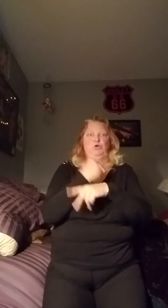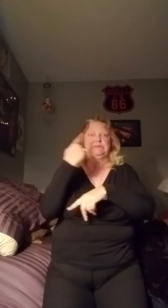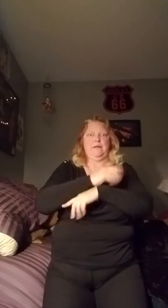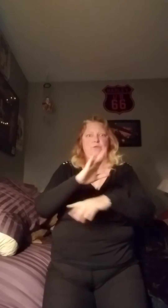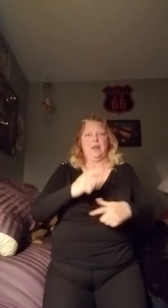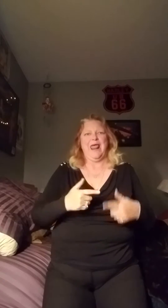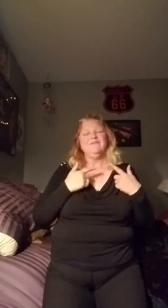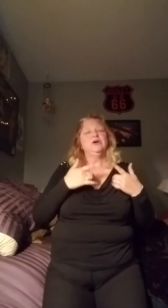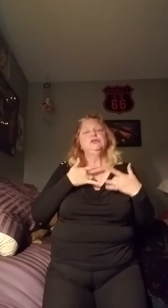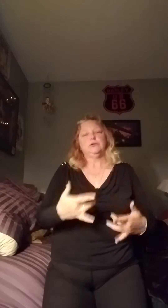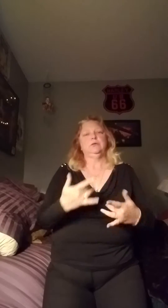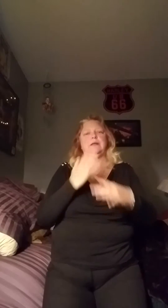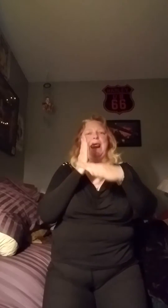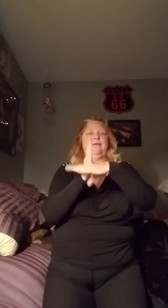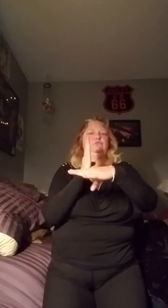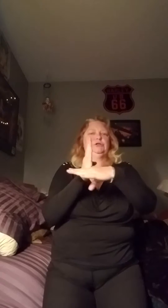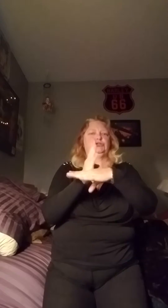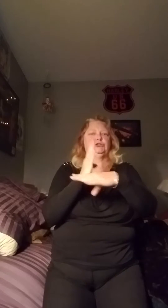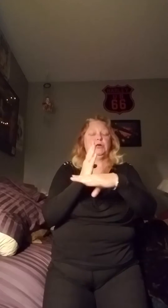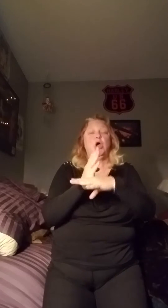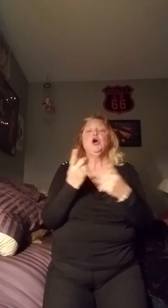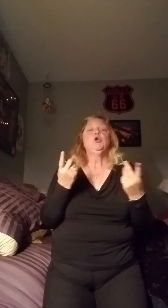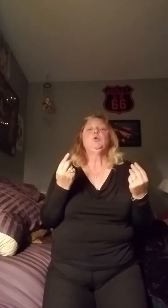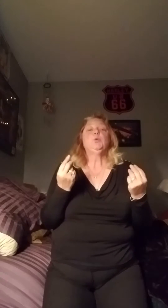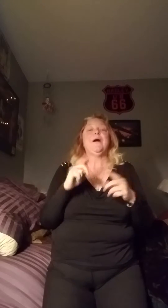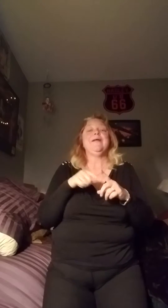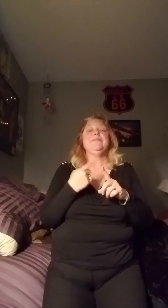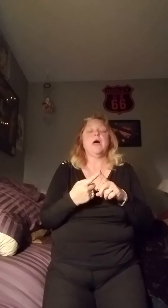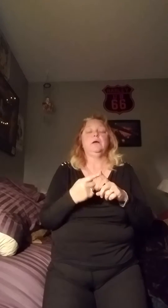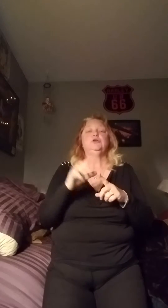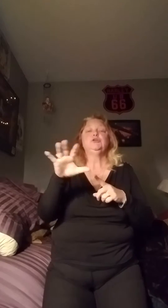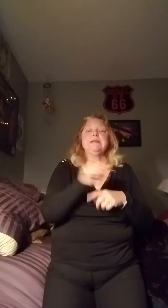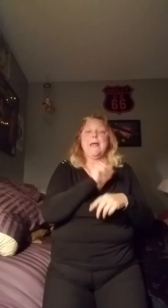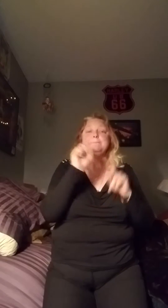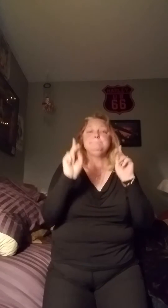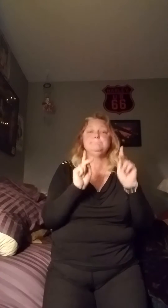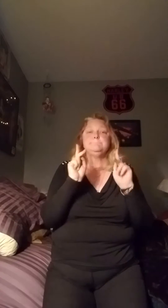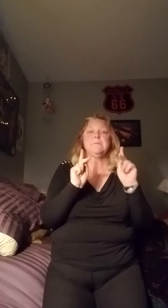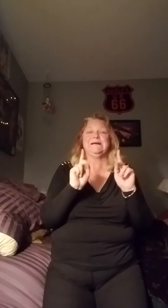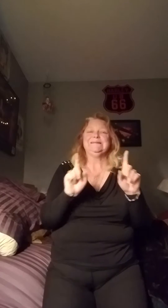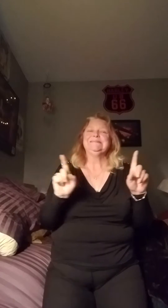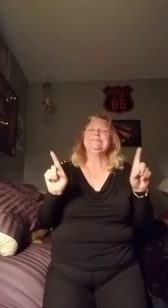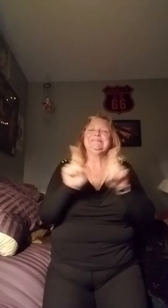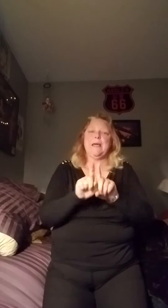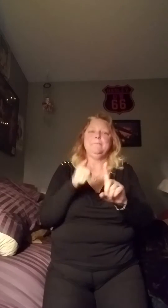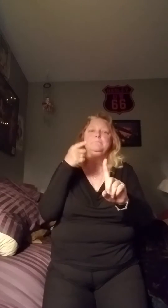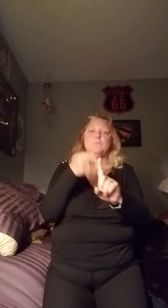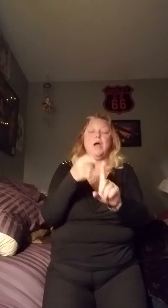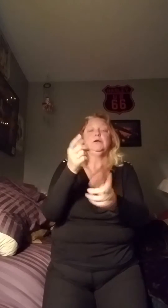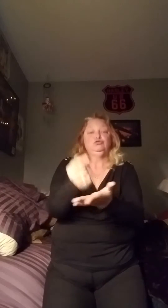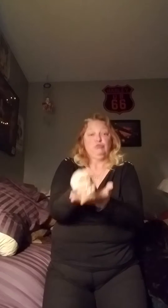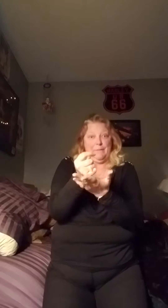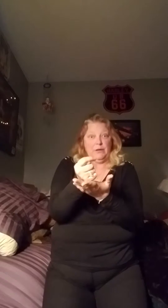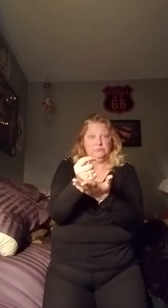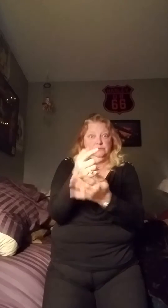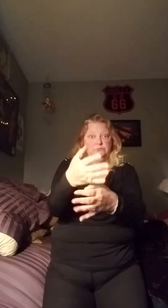average. What you got to do then is you have to take people at the same point who would get treatment and compare